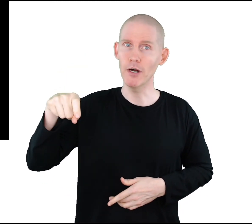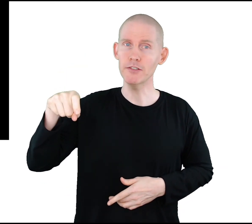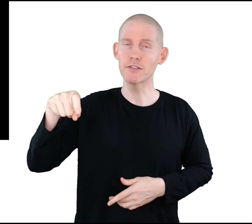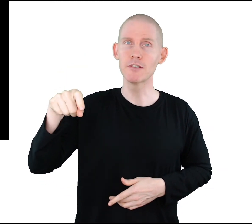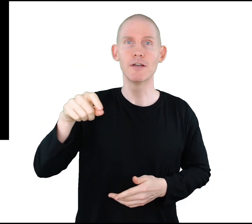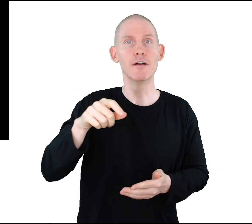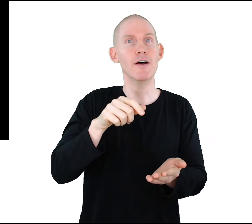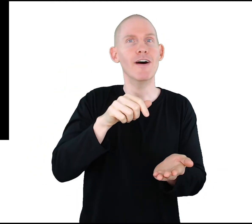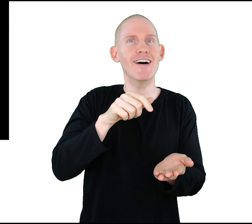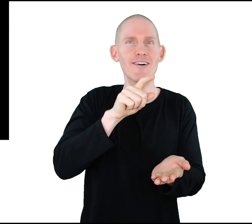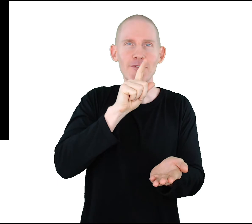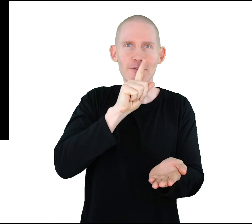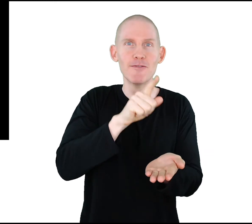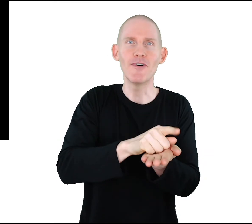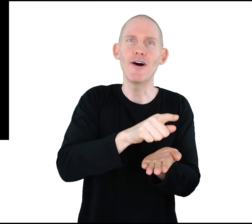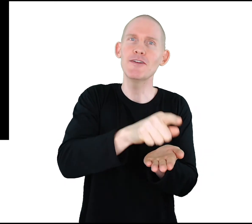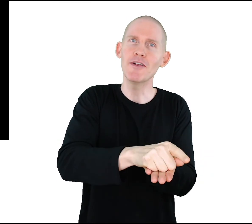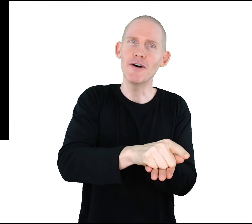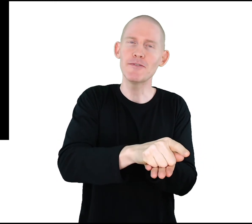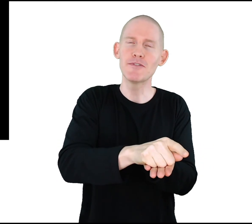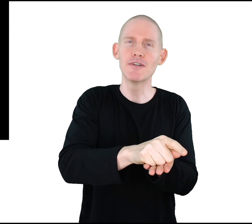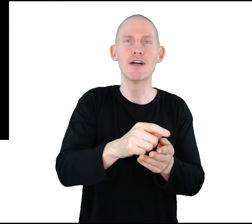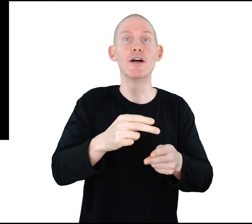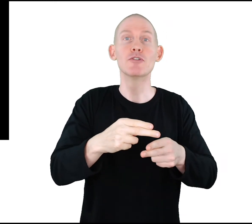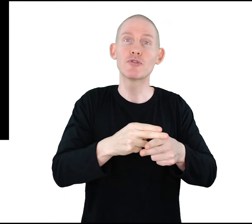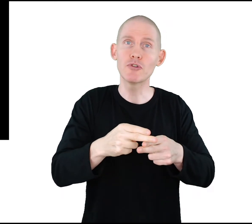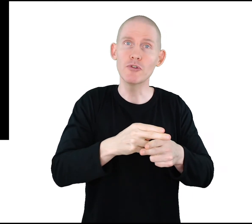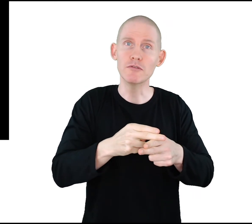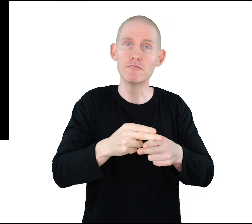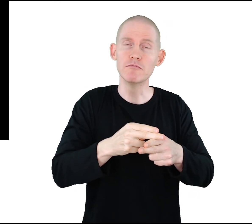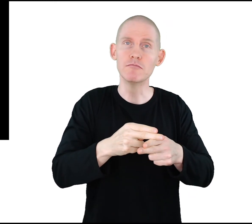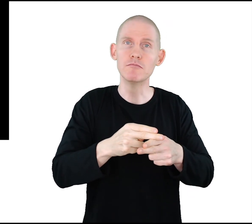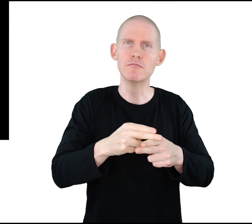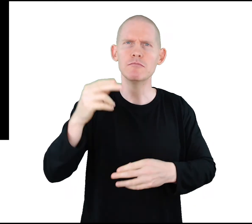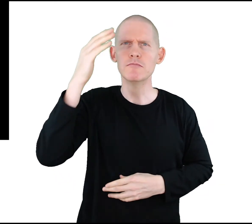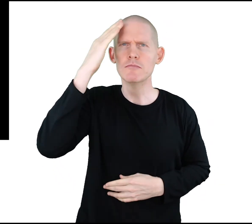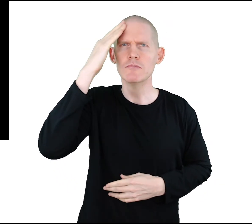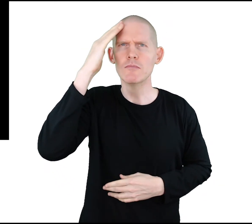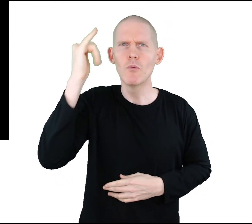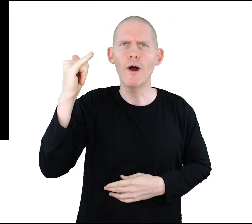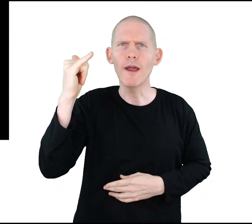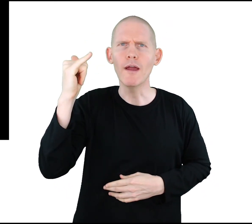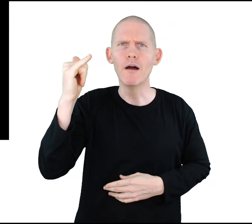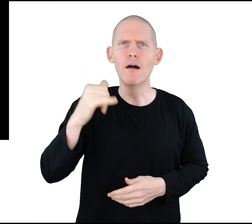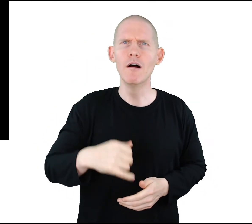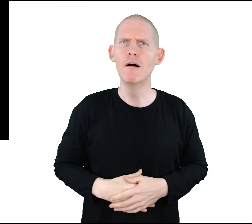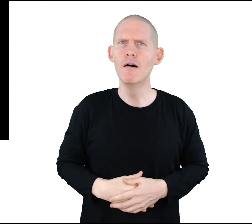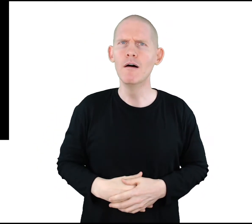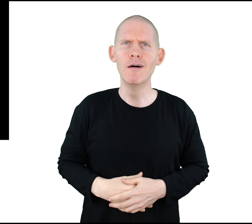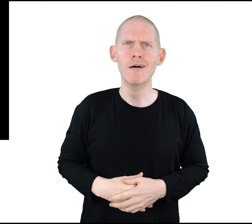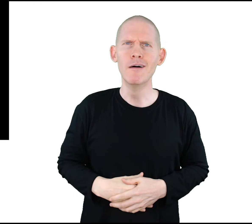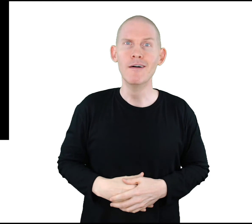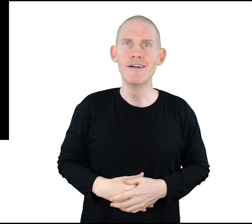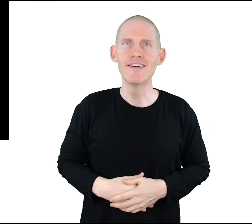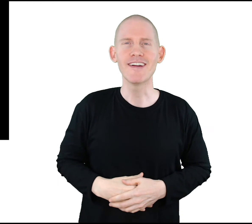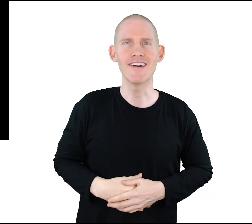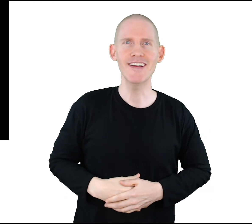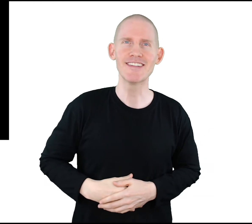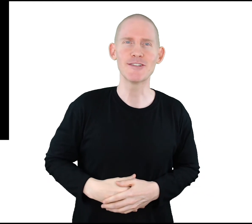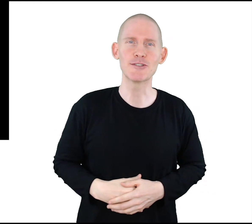must fall in love soon. Why? All right, let's speed